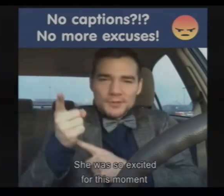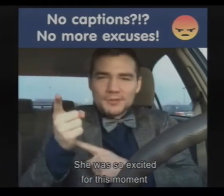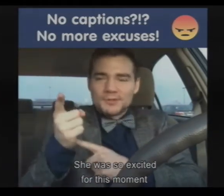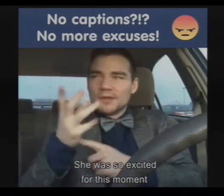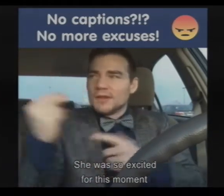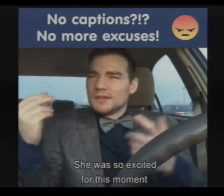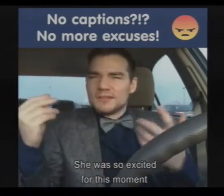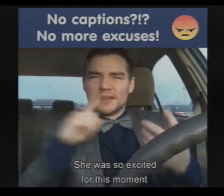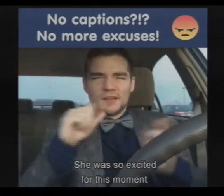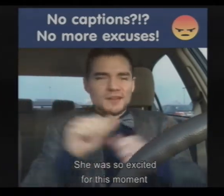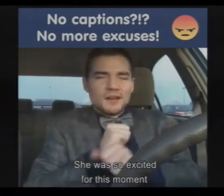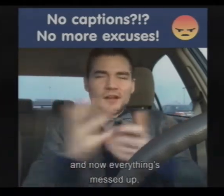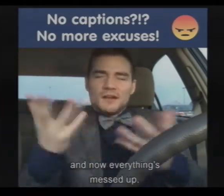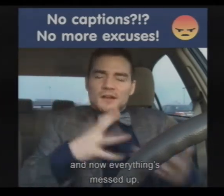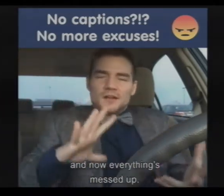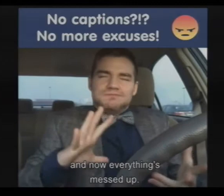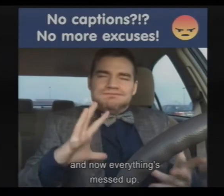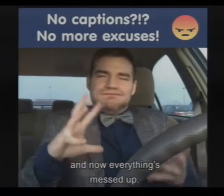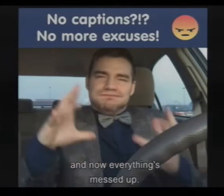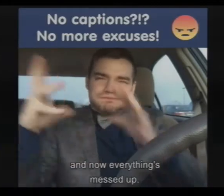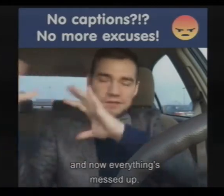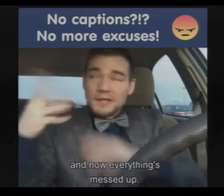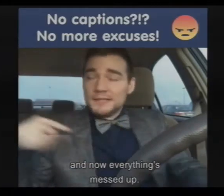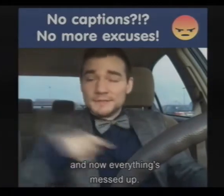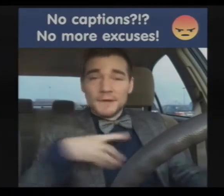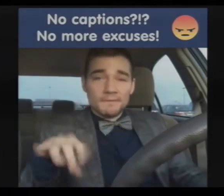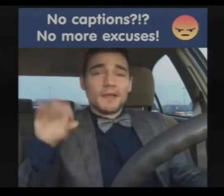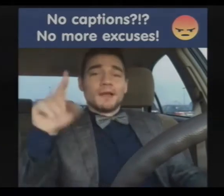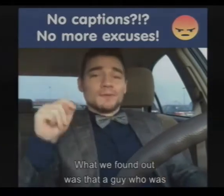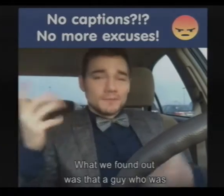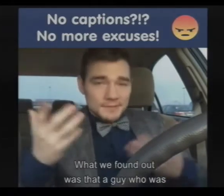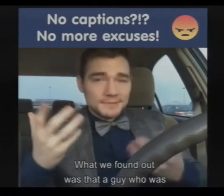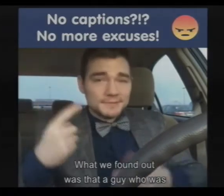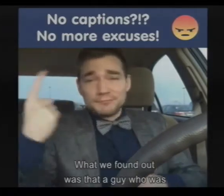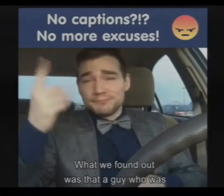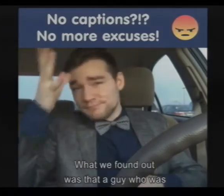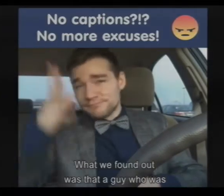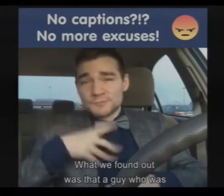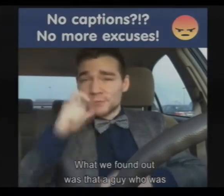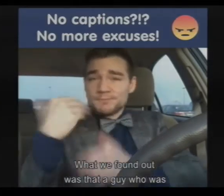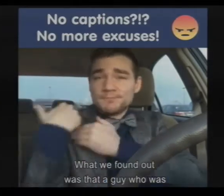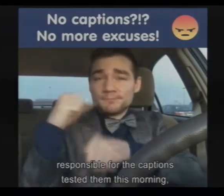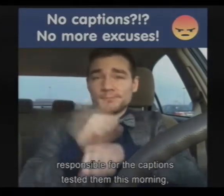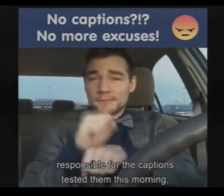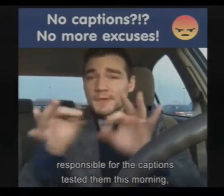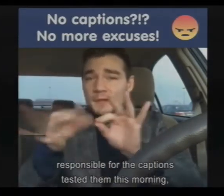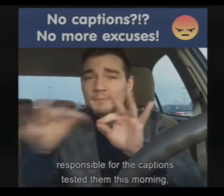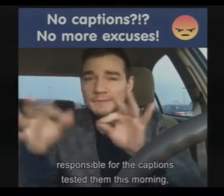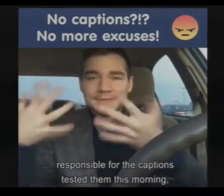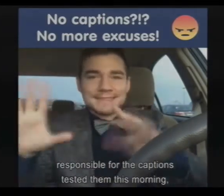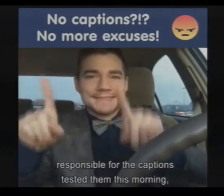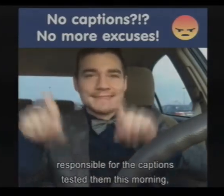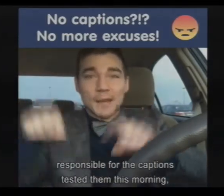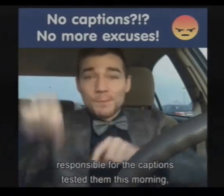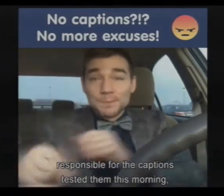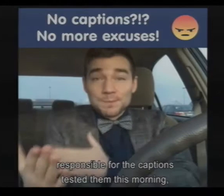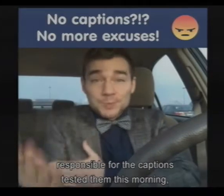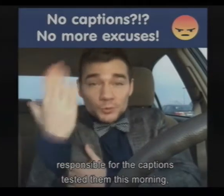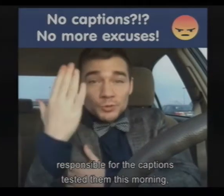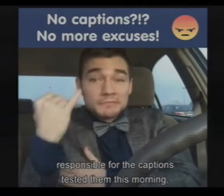excited for this moment, and how everything's messed up. And what we found out was that a guy who was responsible for the captions tested them this morning